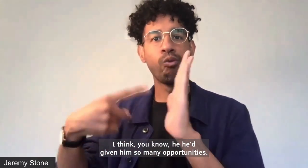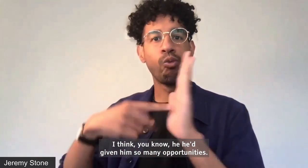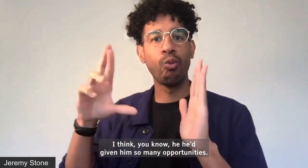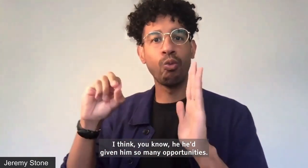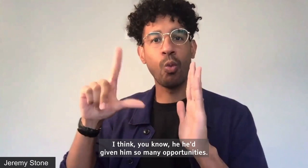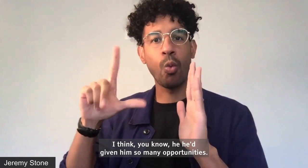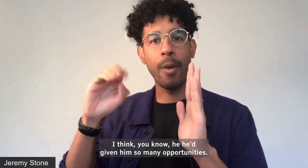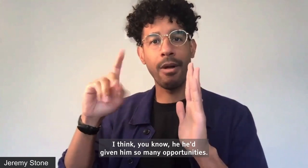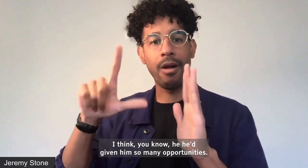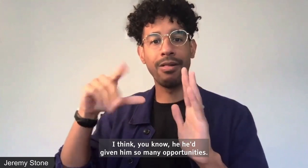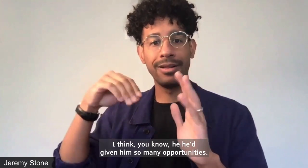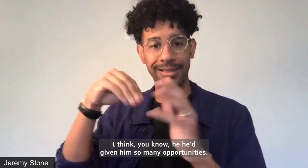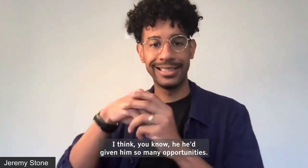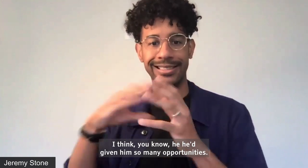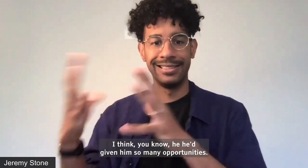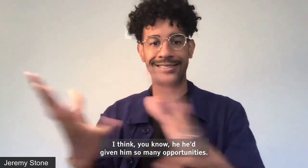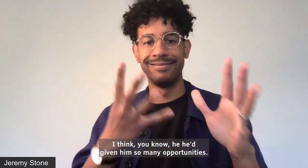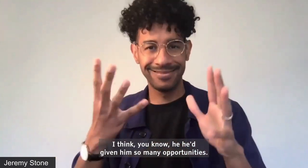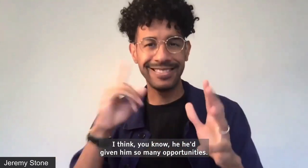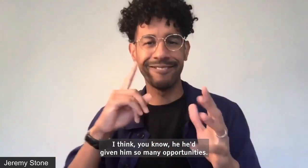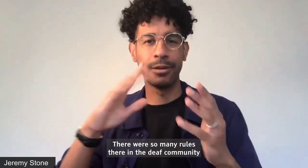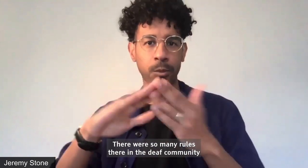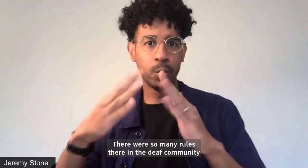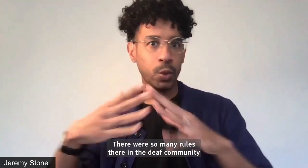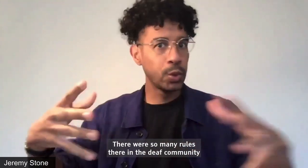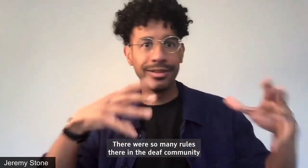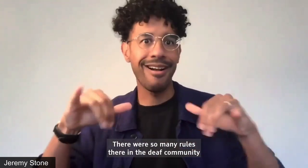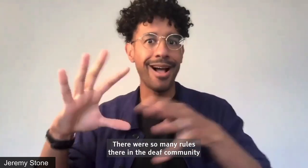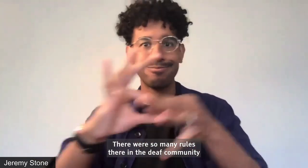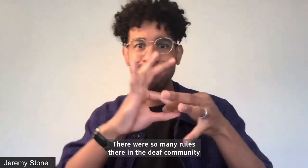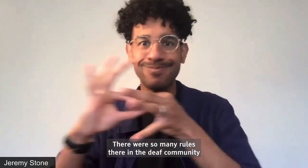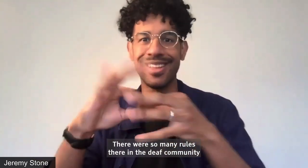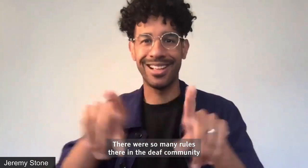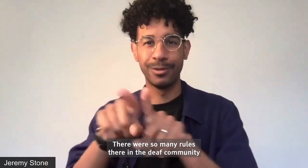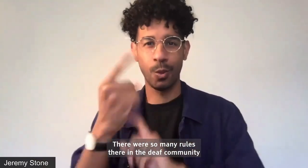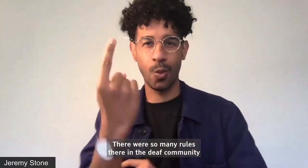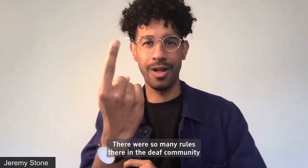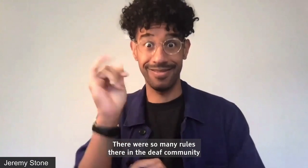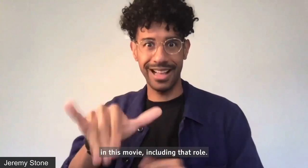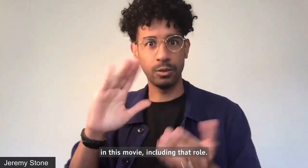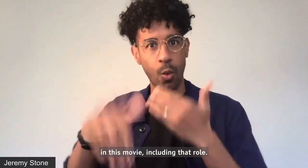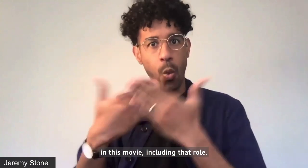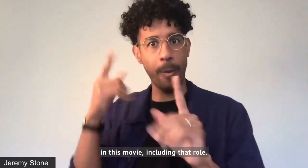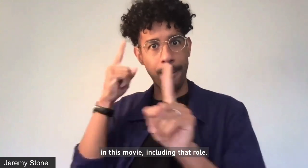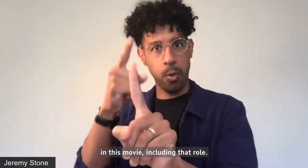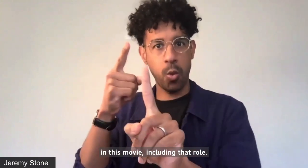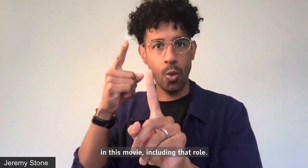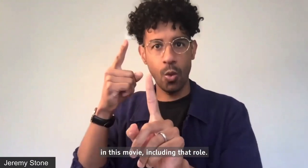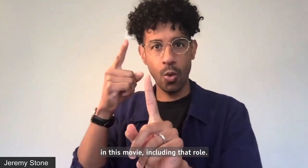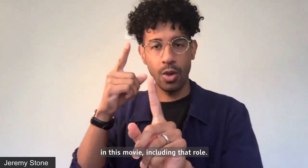know, he had given him so many opportunities. There were so many roles there in the deaf community in this